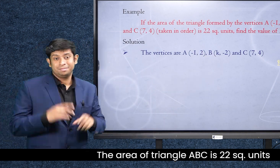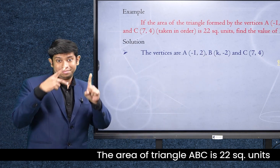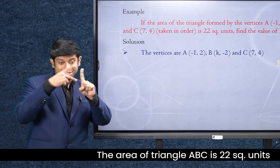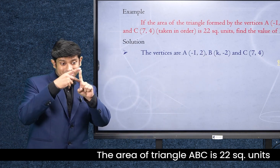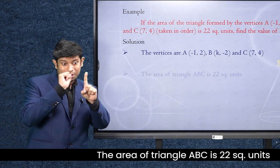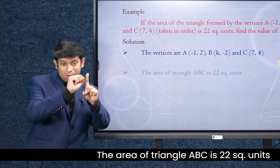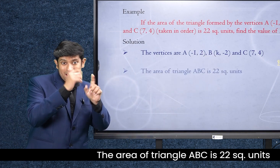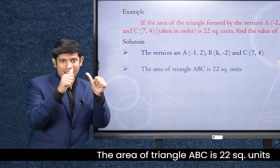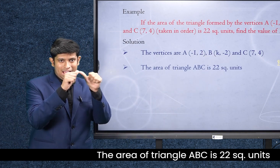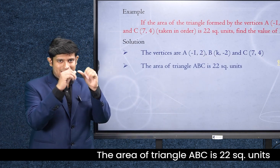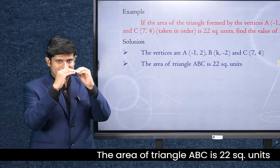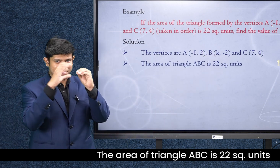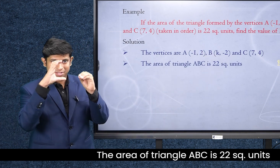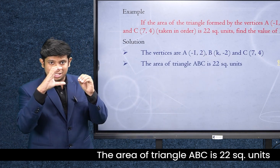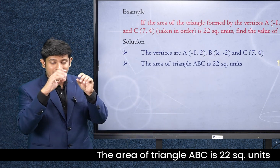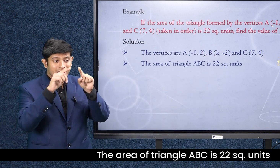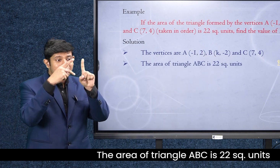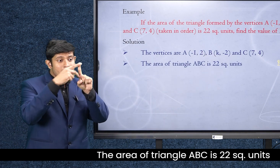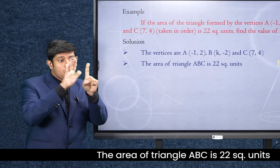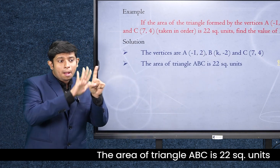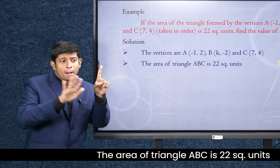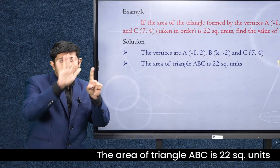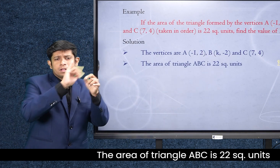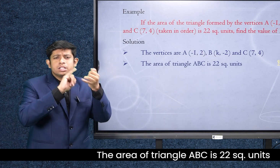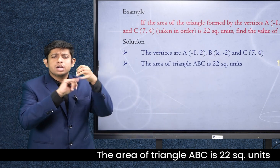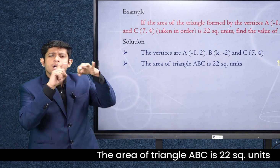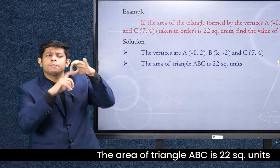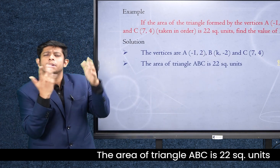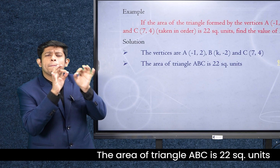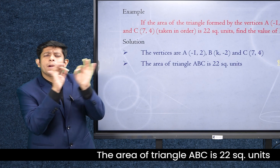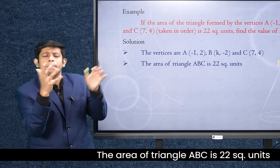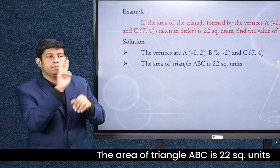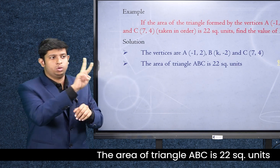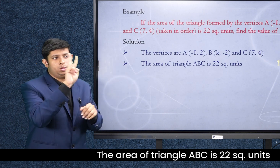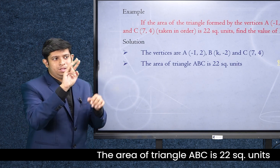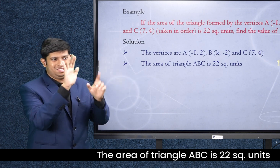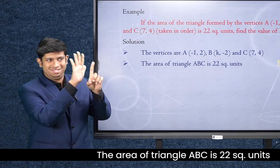The area of triangle ABC is 22 square units